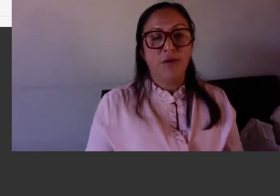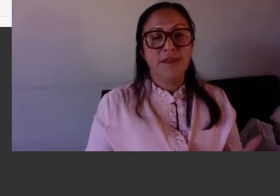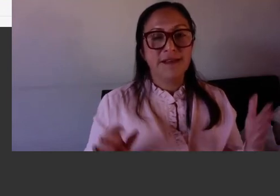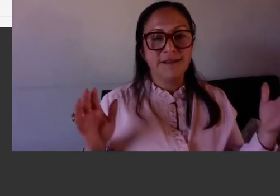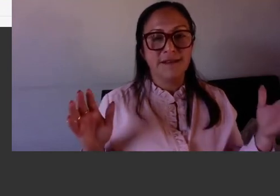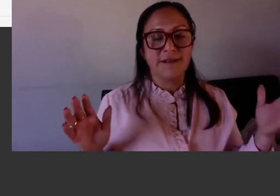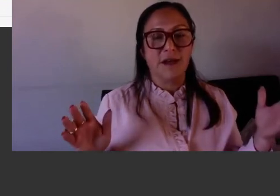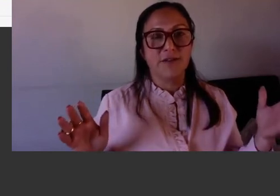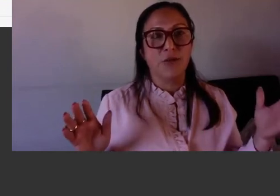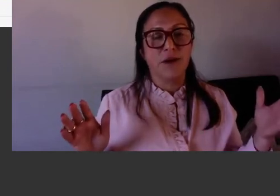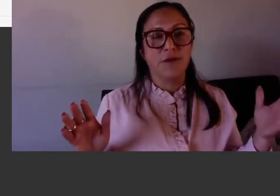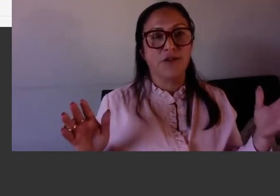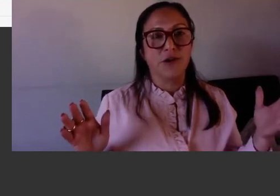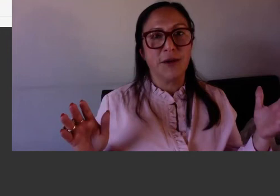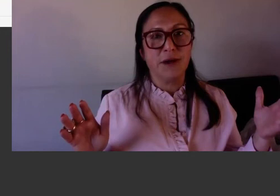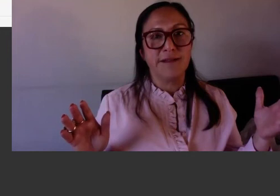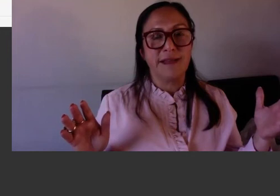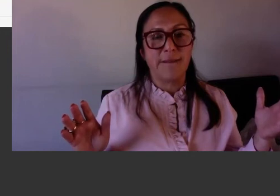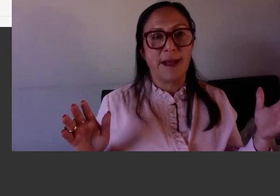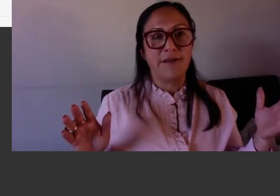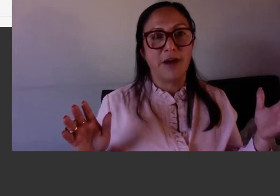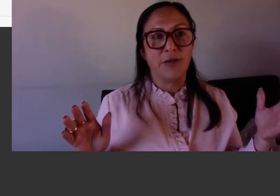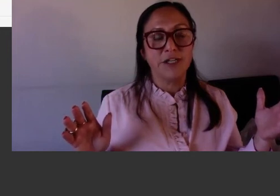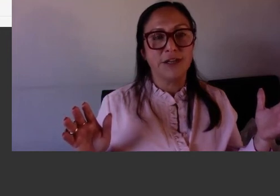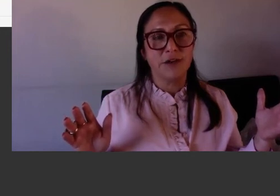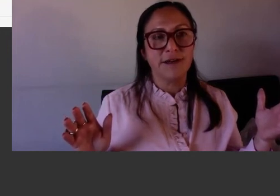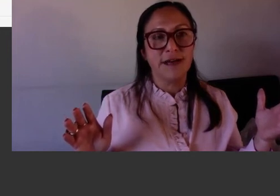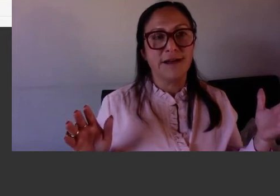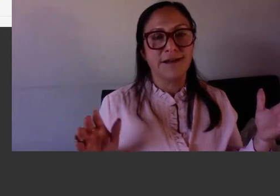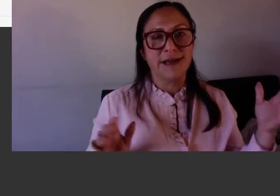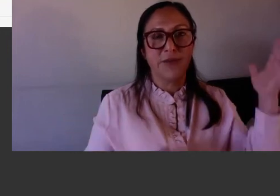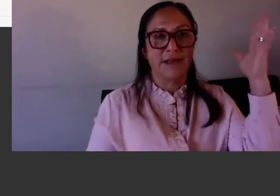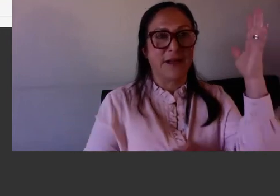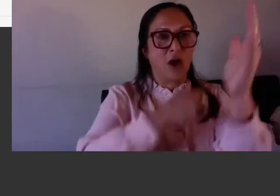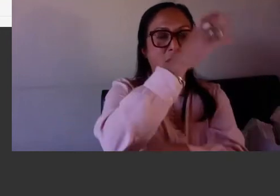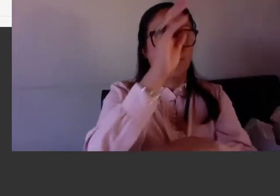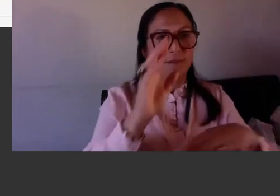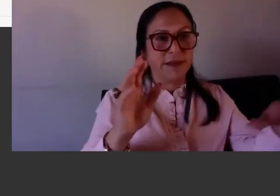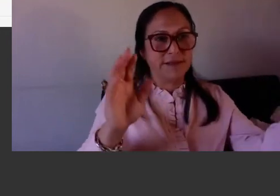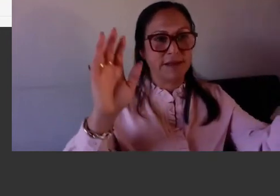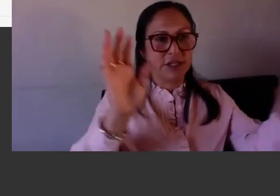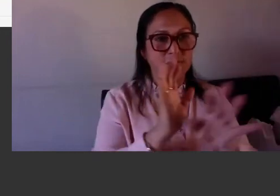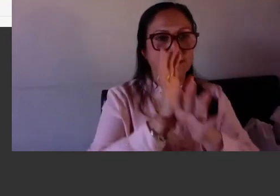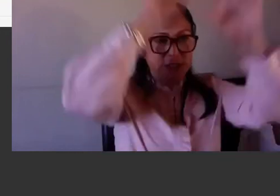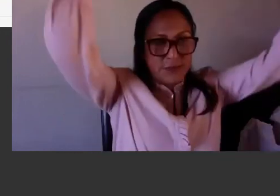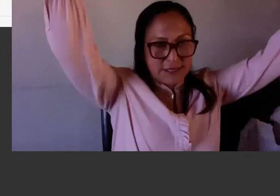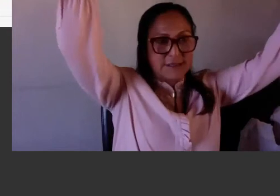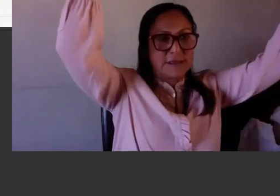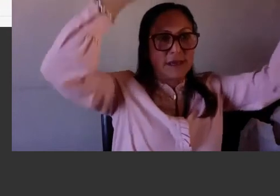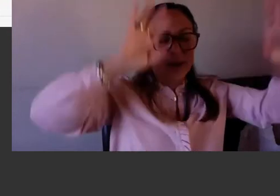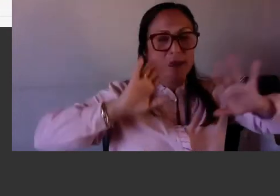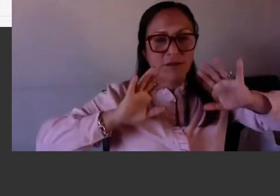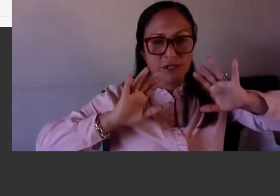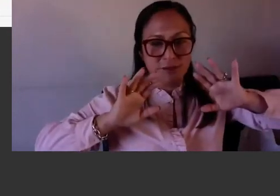So this is also one of those tricky ones that my daughter, when she learned it, it was like all over the place. I think she was doing